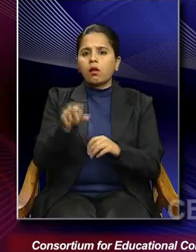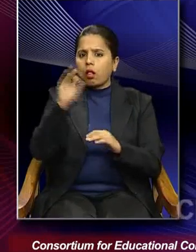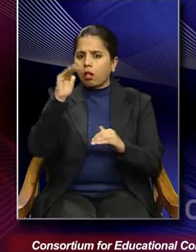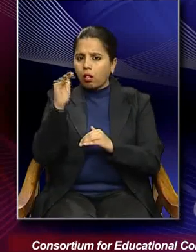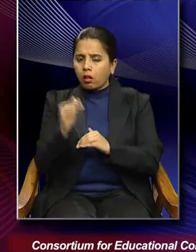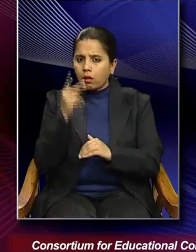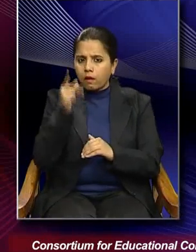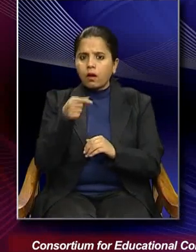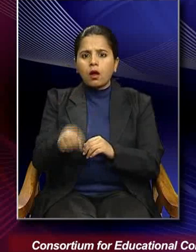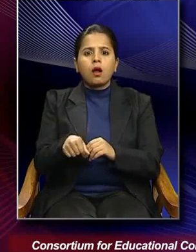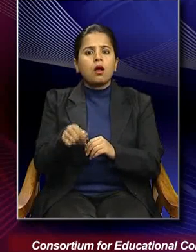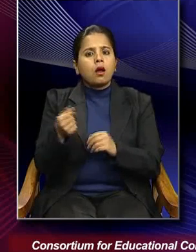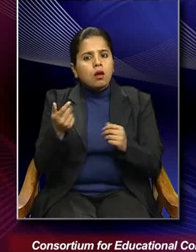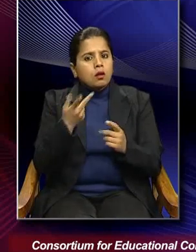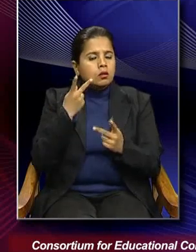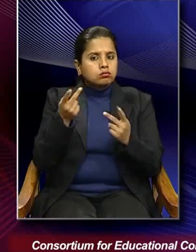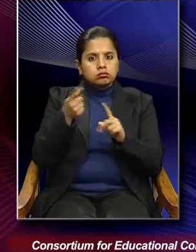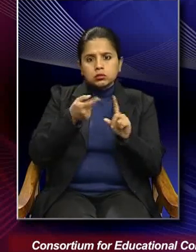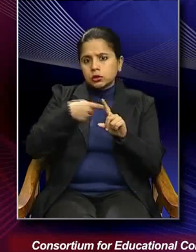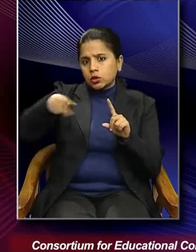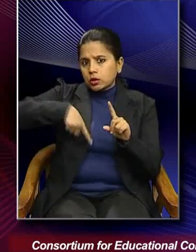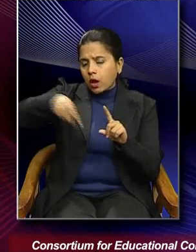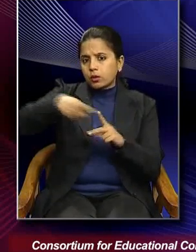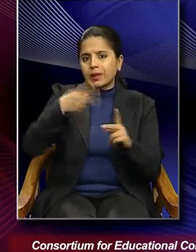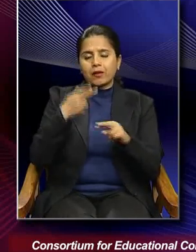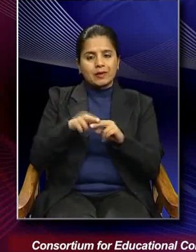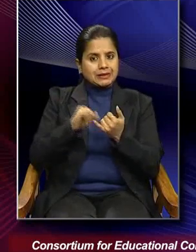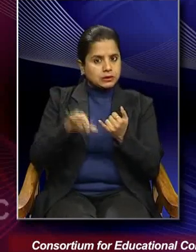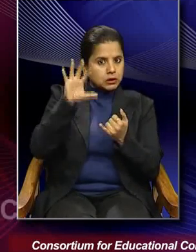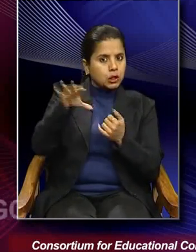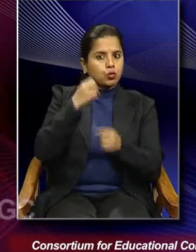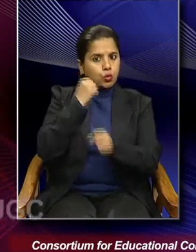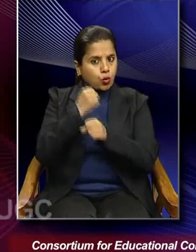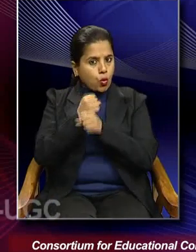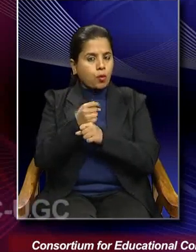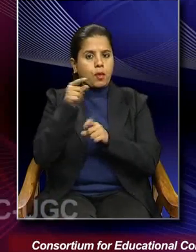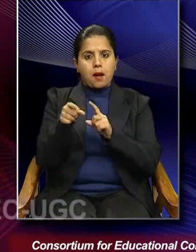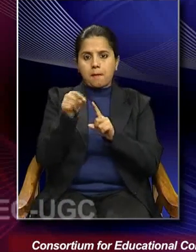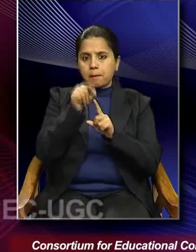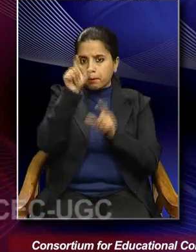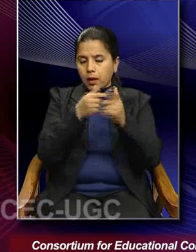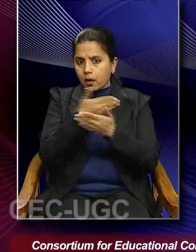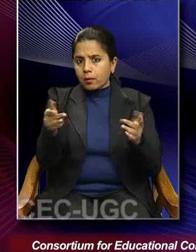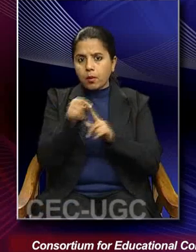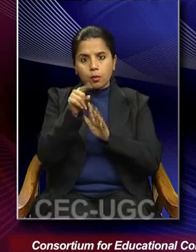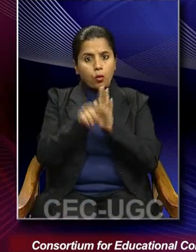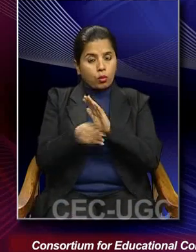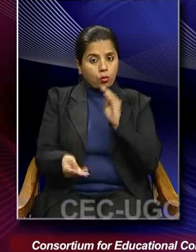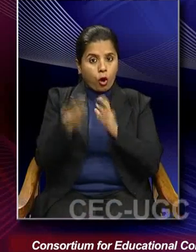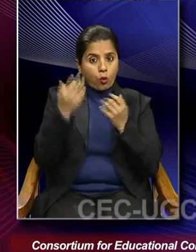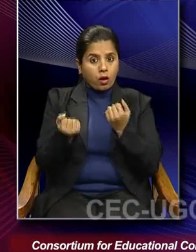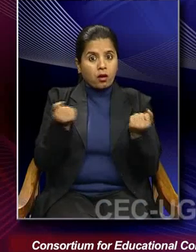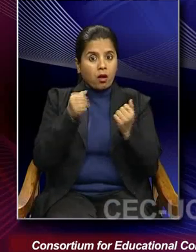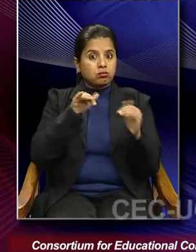to the transportation, and if the state or the government public policy is to increase the